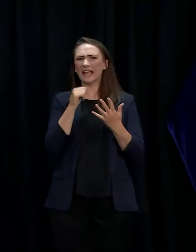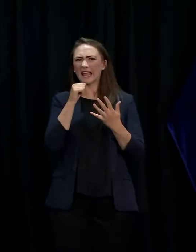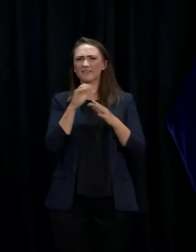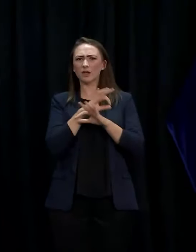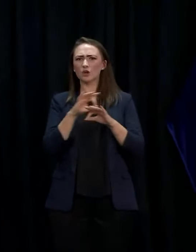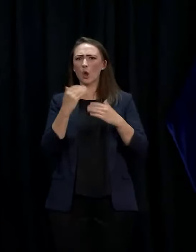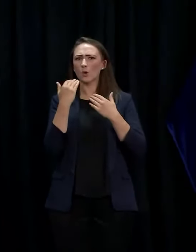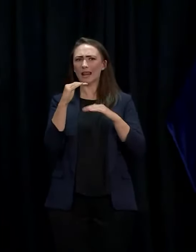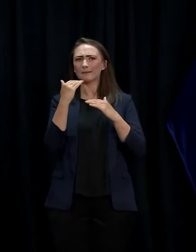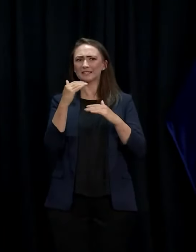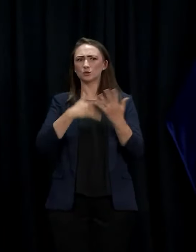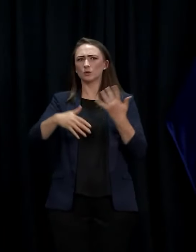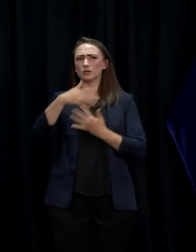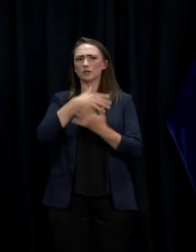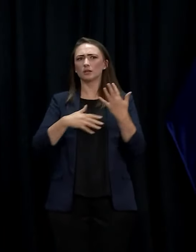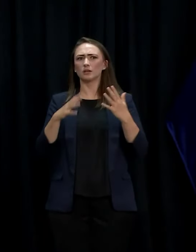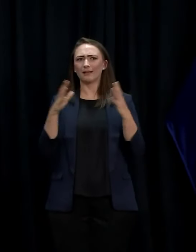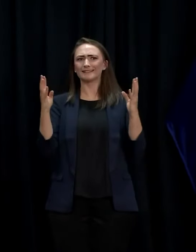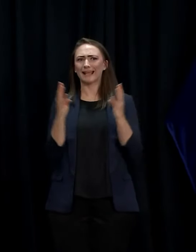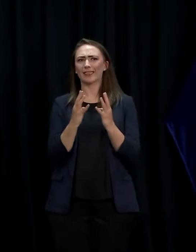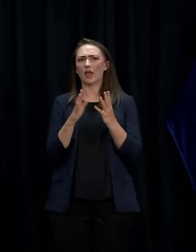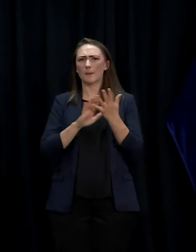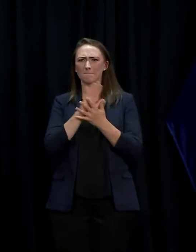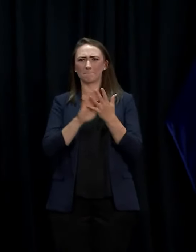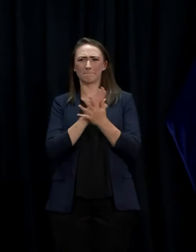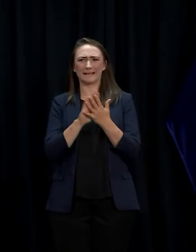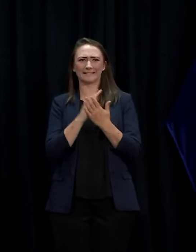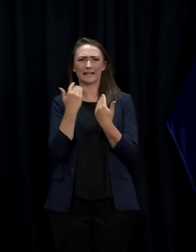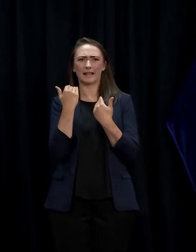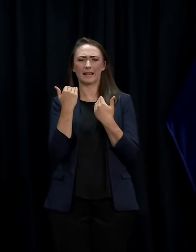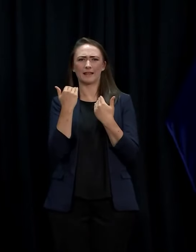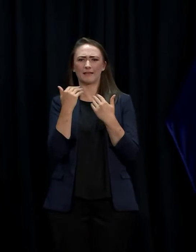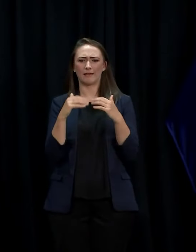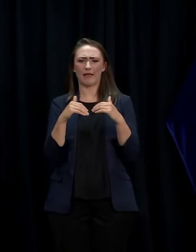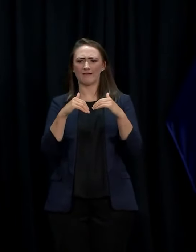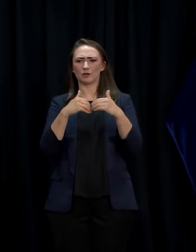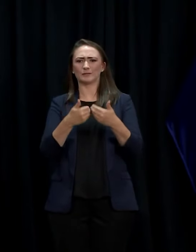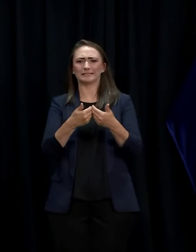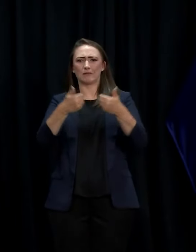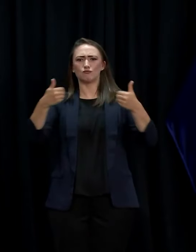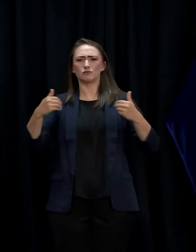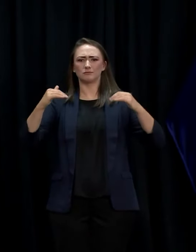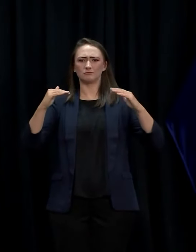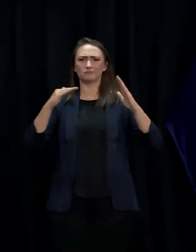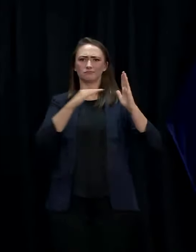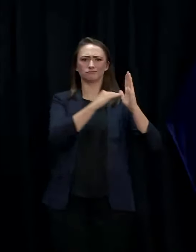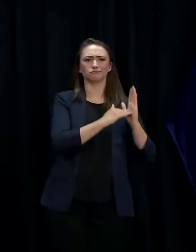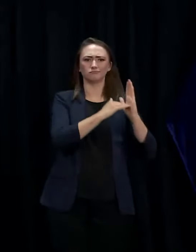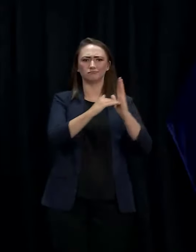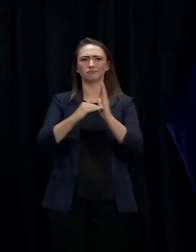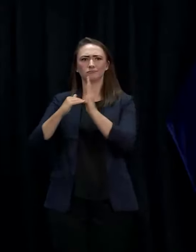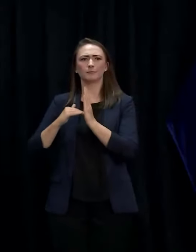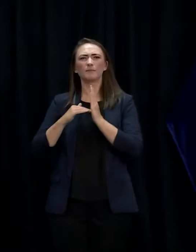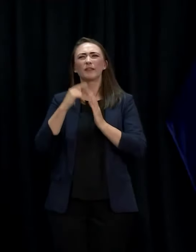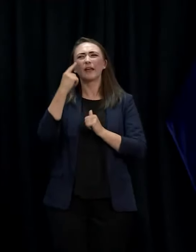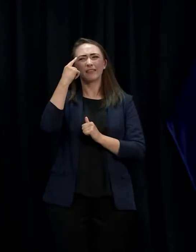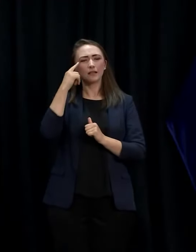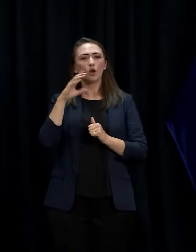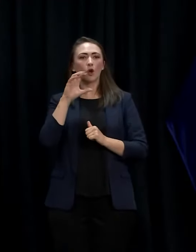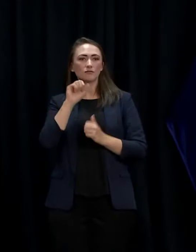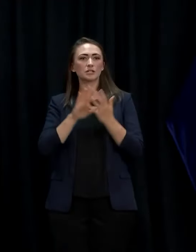gathering limits inside, surely. Yeah, I think it's mostly guidance at orange rather than requirements.